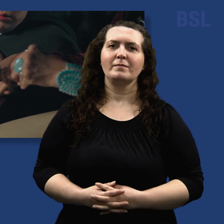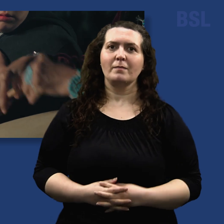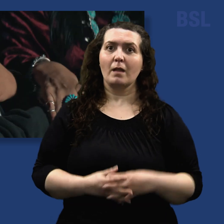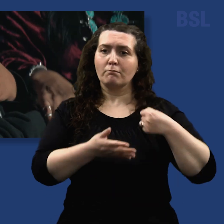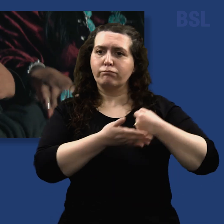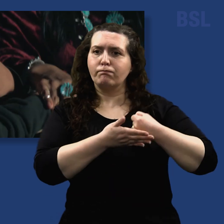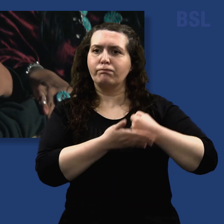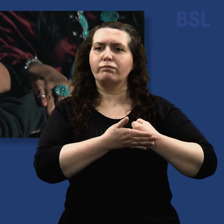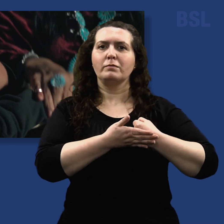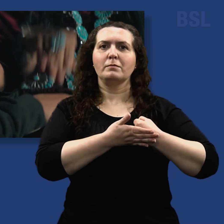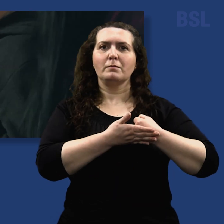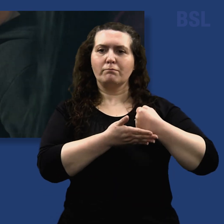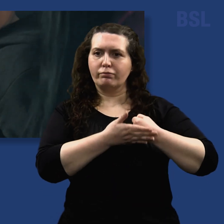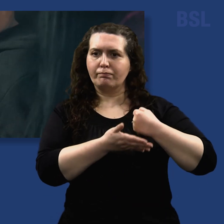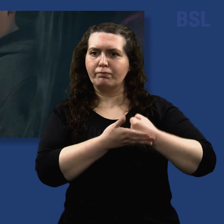We'll remember below.